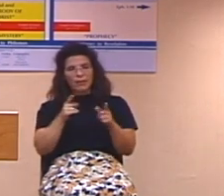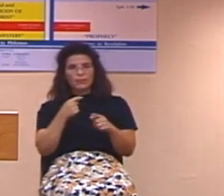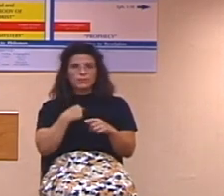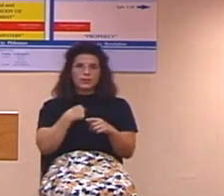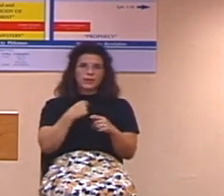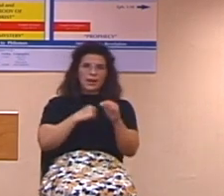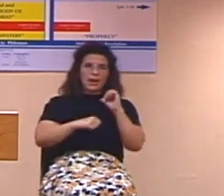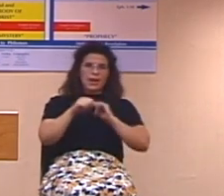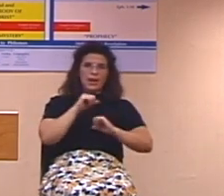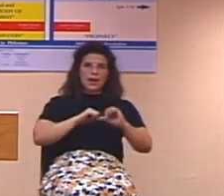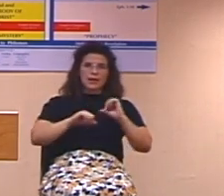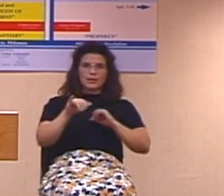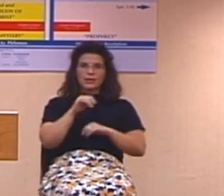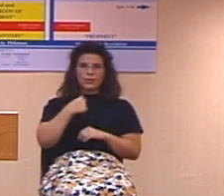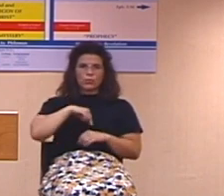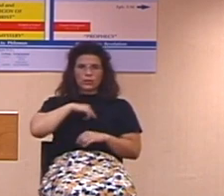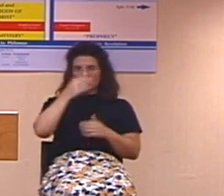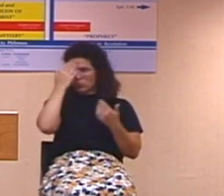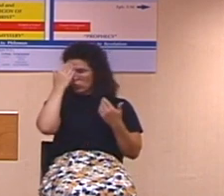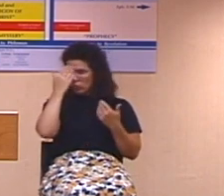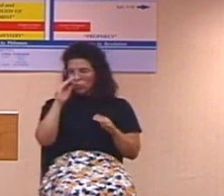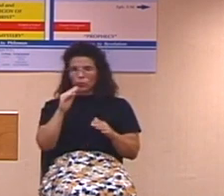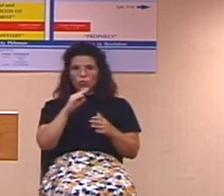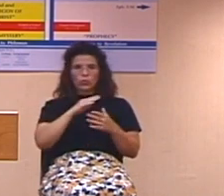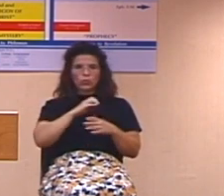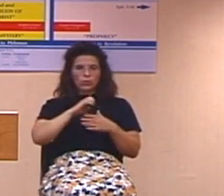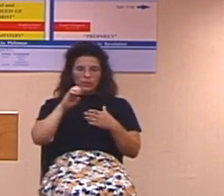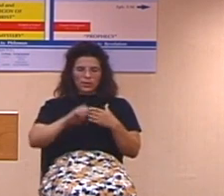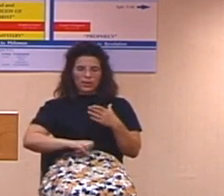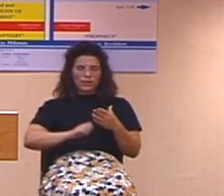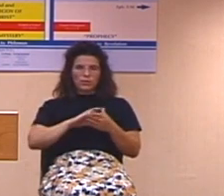like we don't know the end of the story?